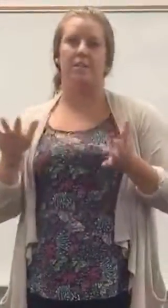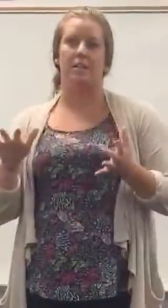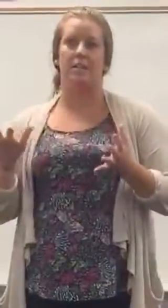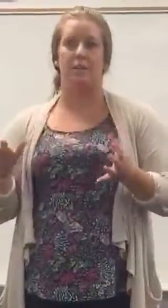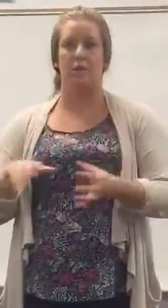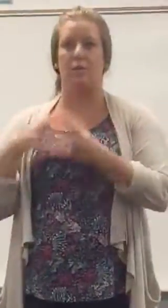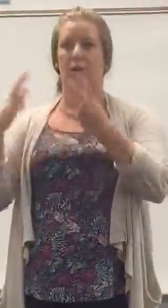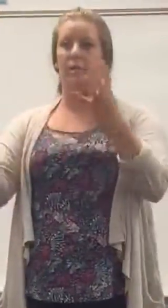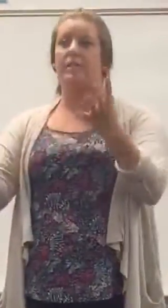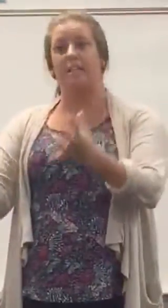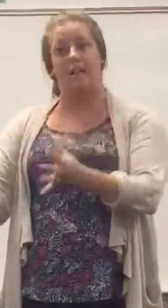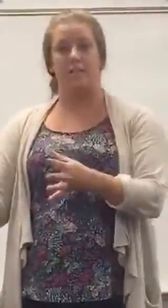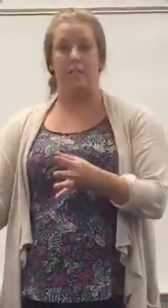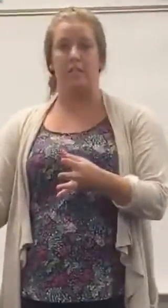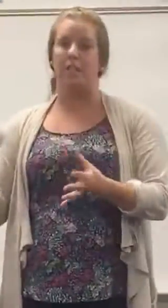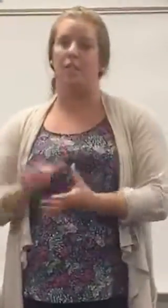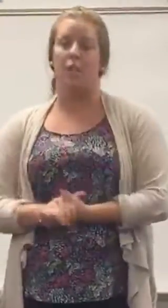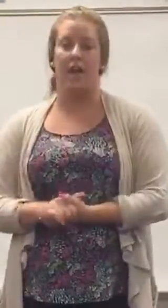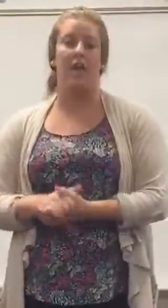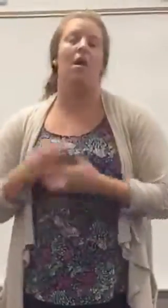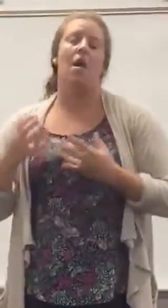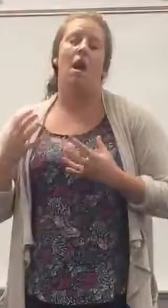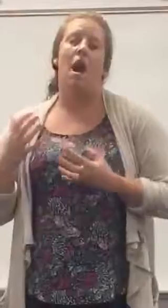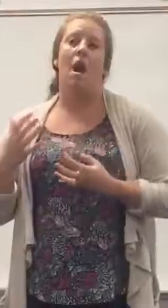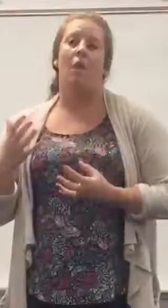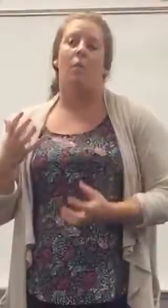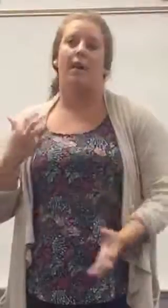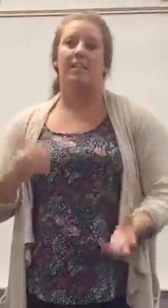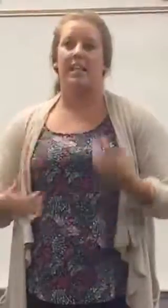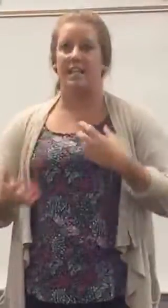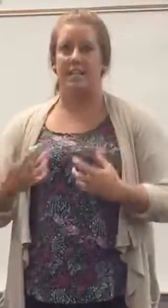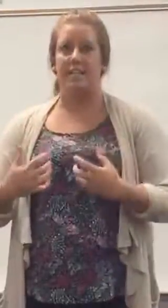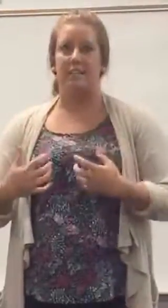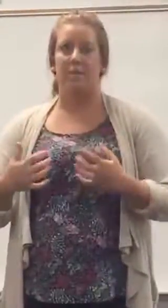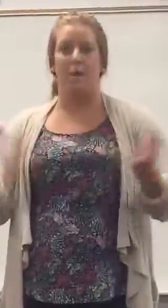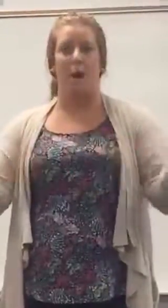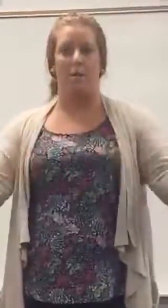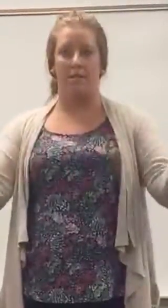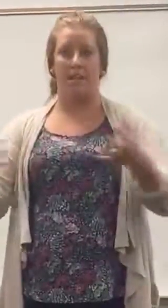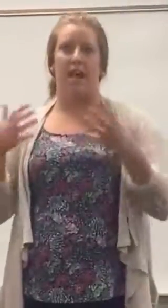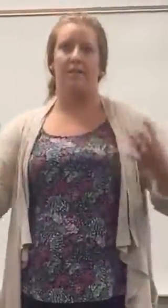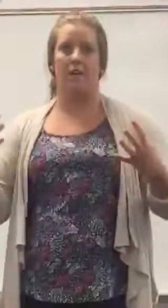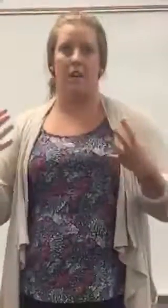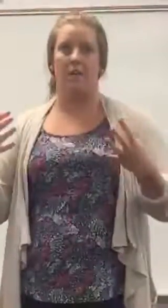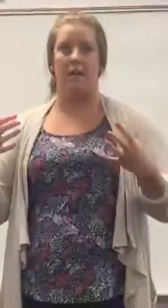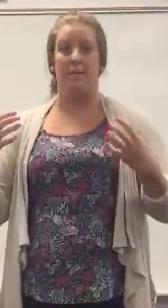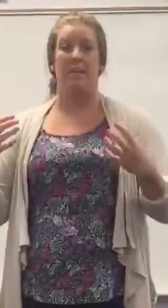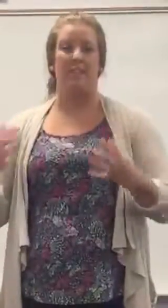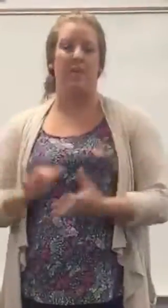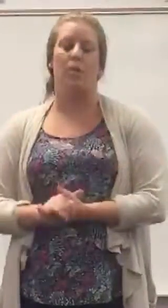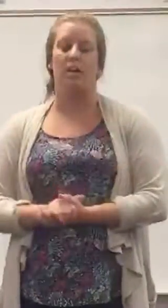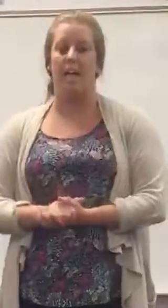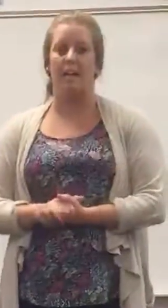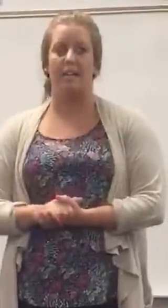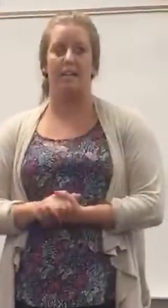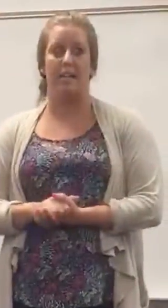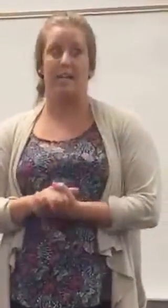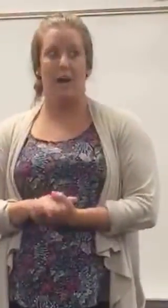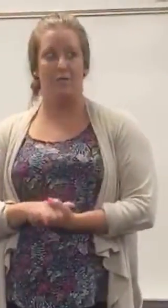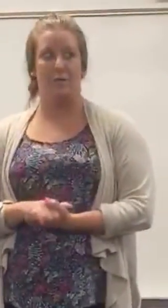student to use technology in a certain way, whereas I can sense from our staff collaboratively, we're not necessarily